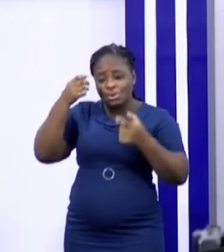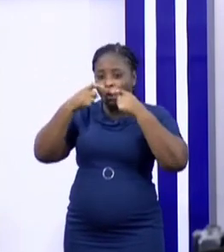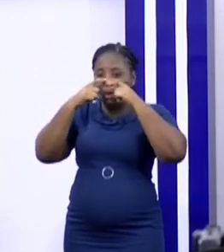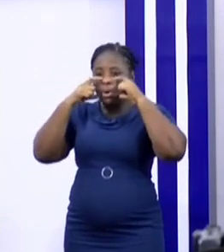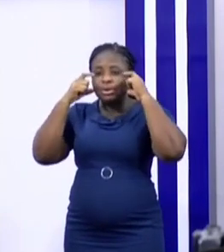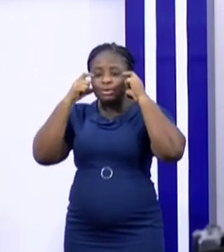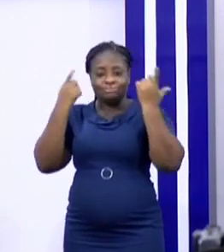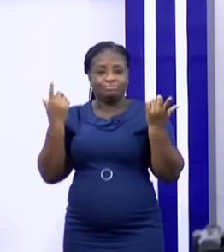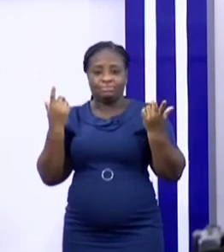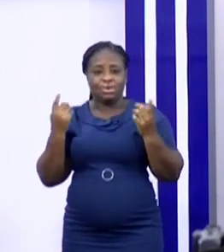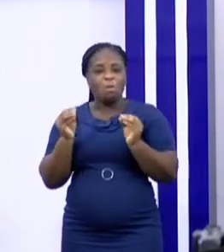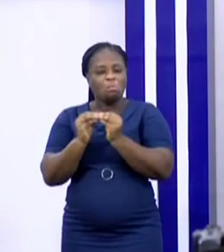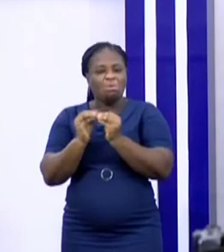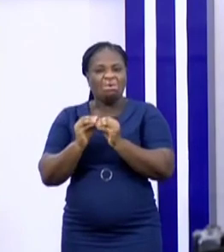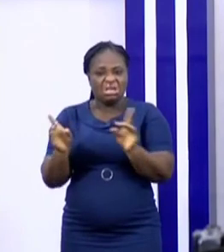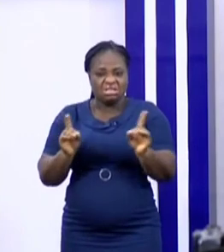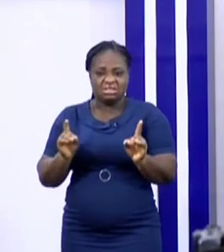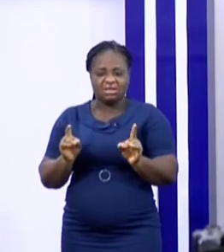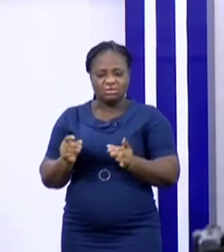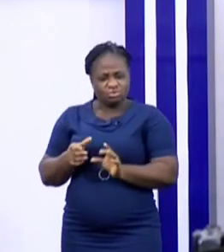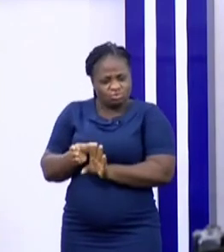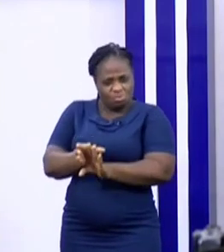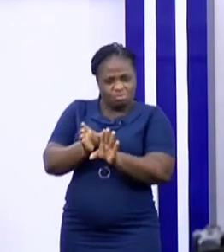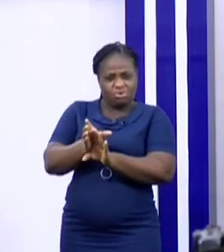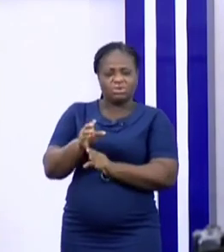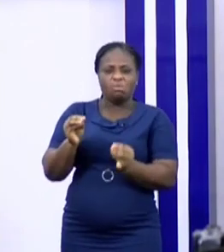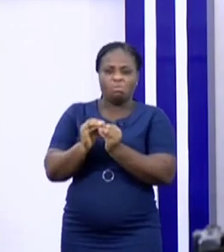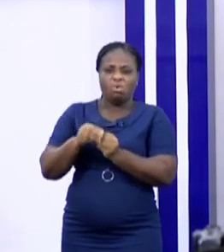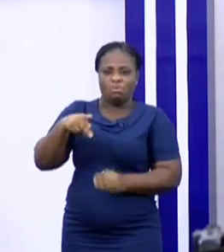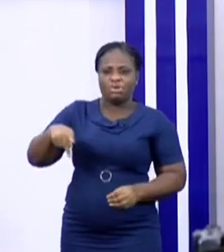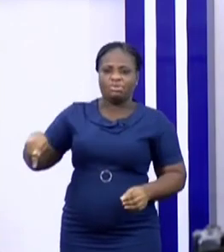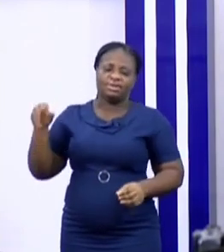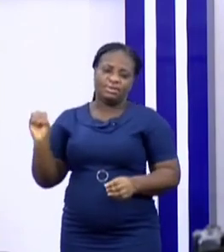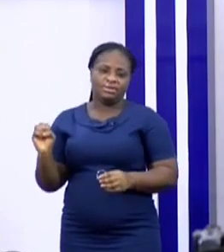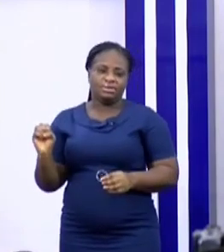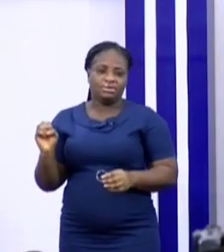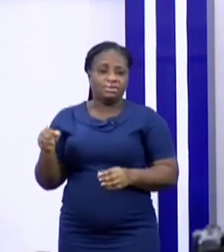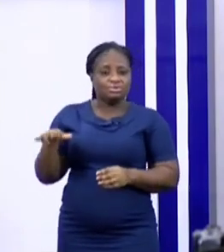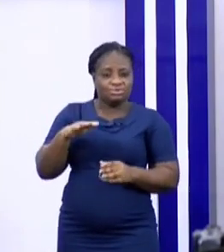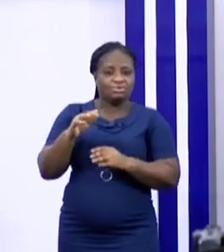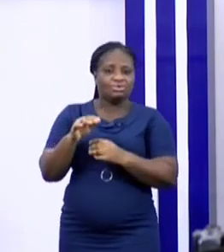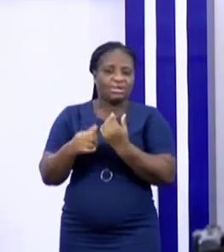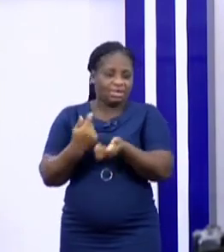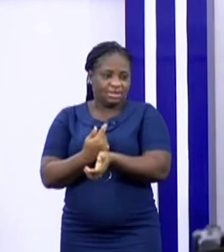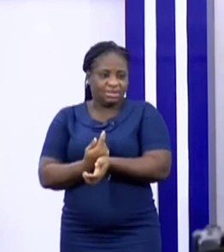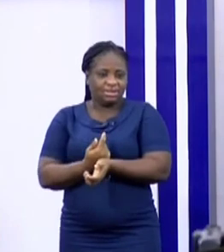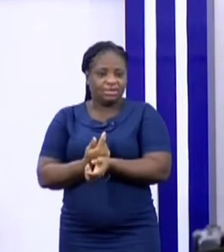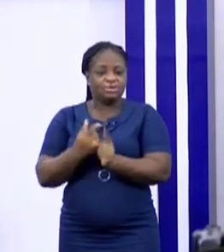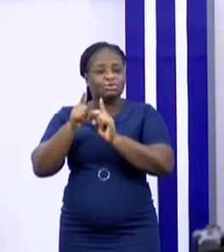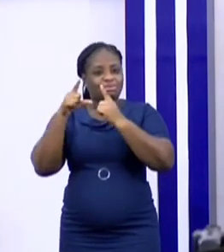that these things are done. So a lot more is being done to push more PPEs into the system. And there are plans to provide